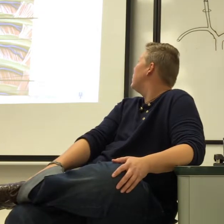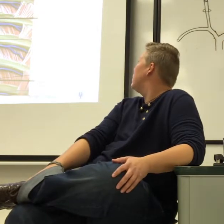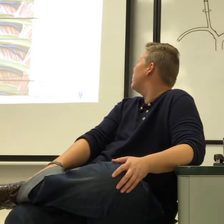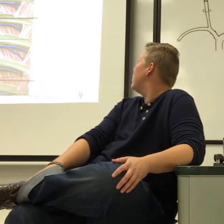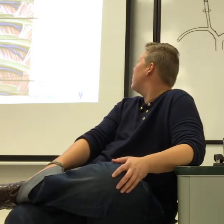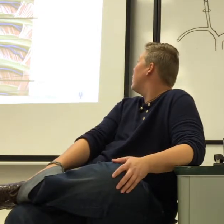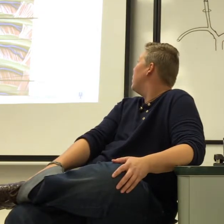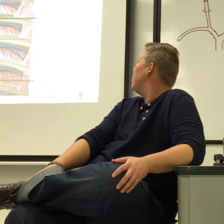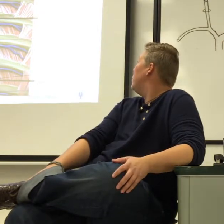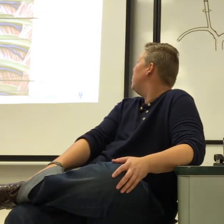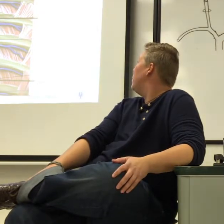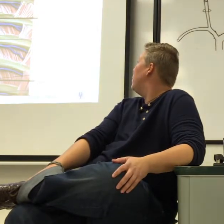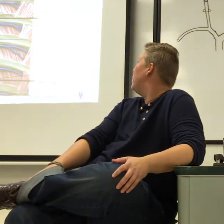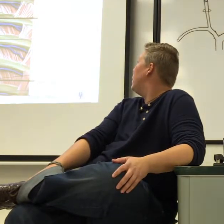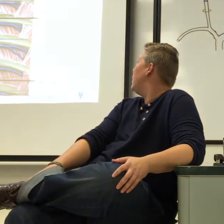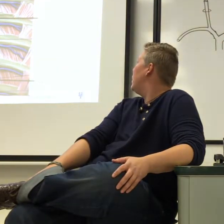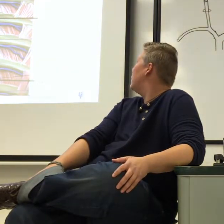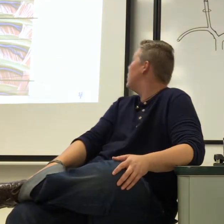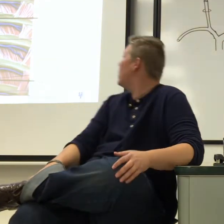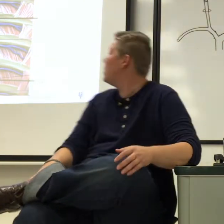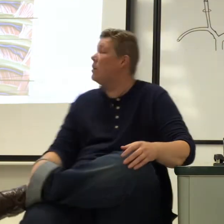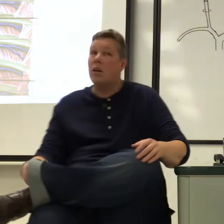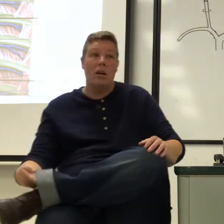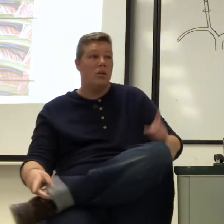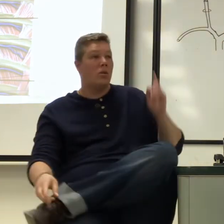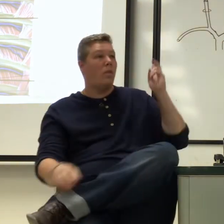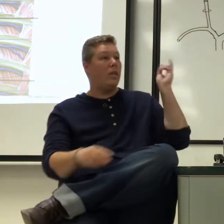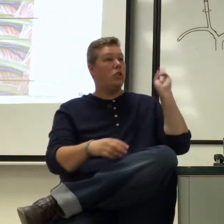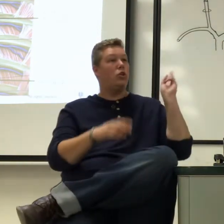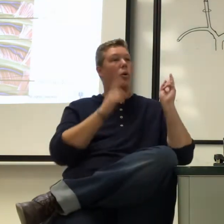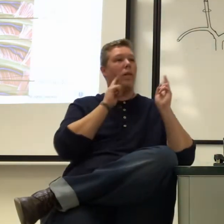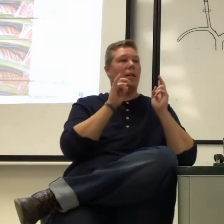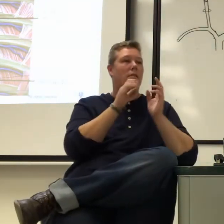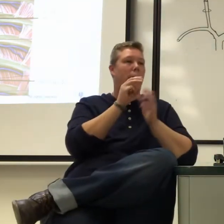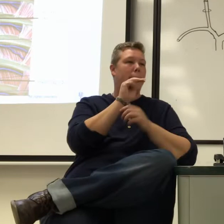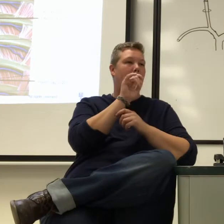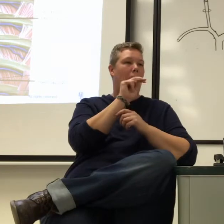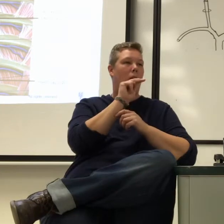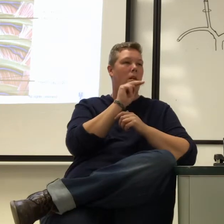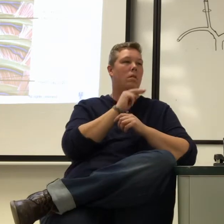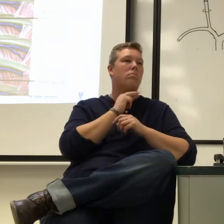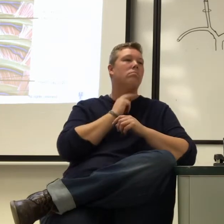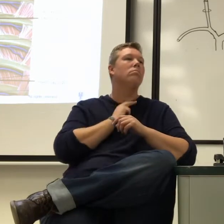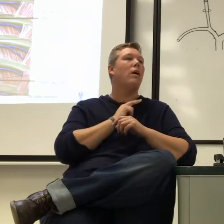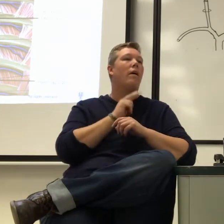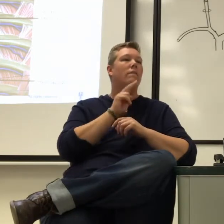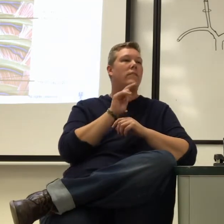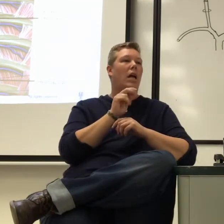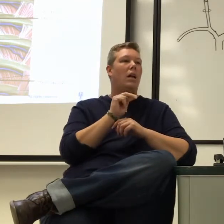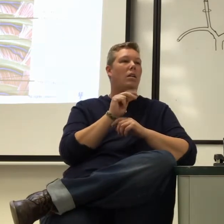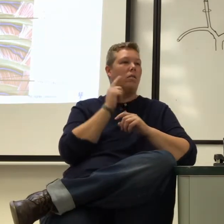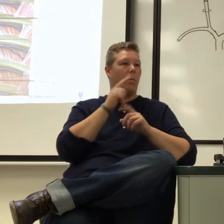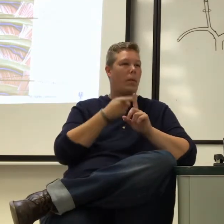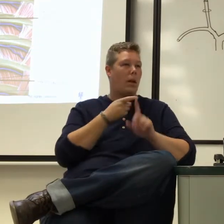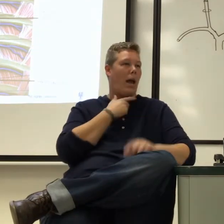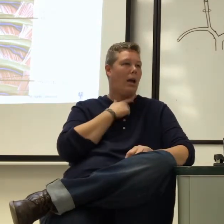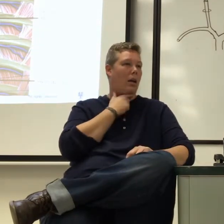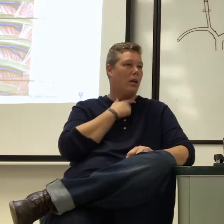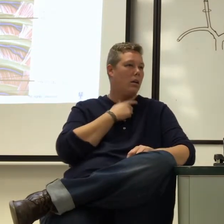All right, these two up here, they're the main vein of the neck. Like you can see on the picture, it's the internal jugular vein on the right and on the